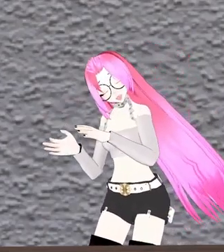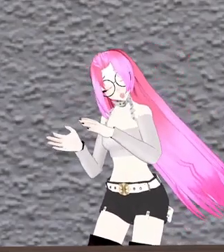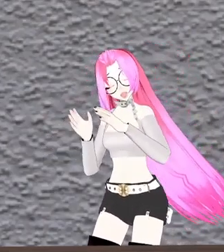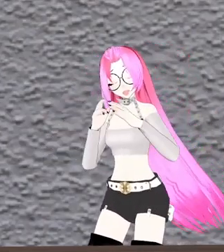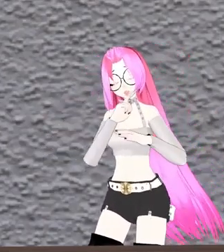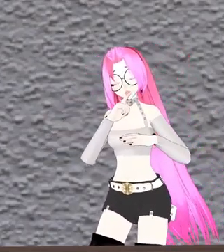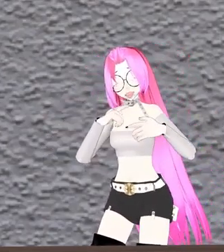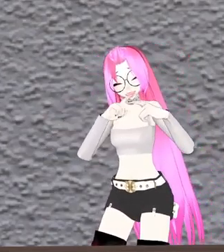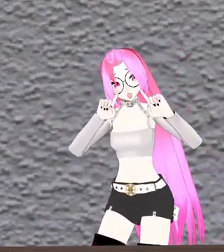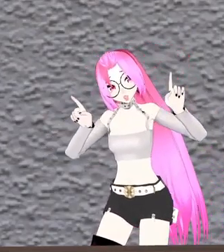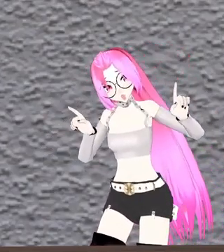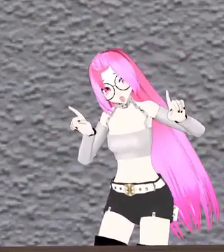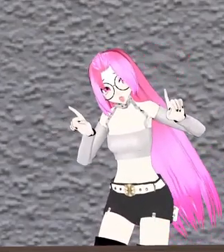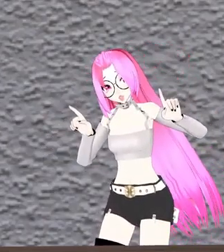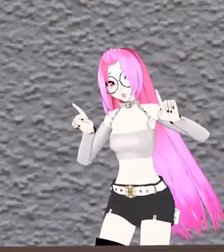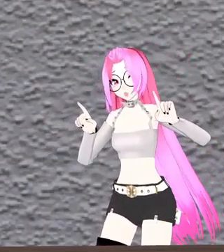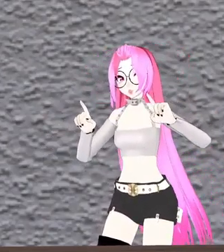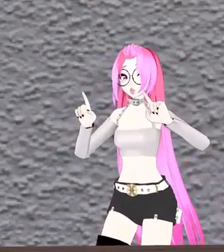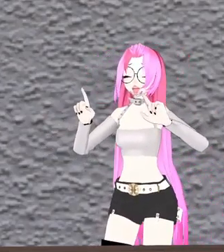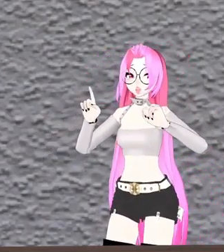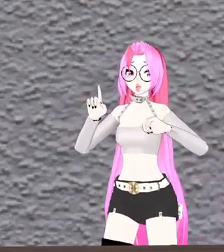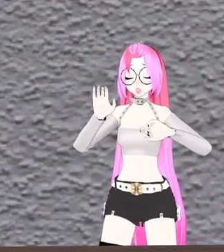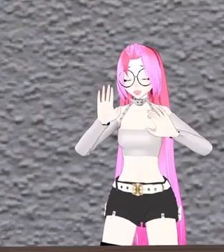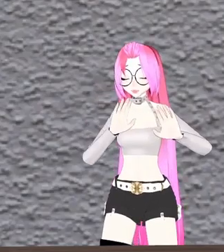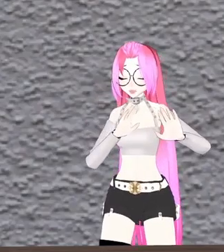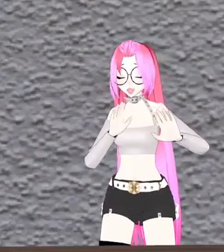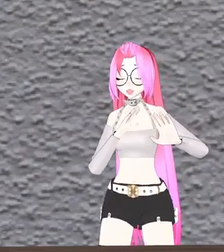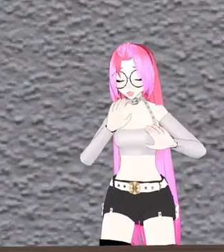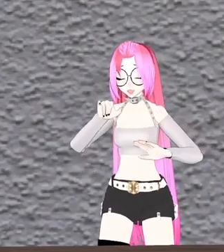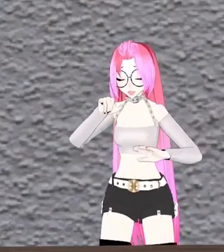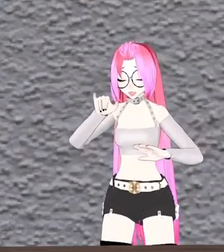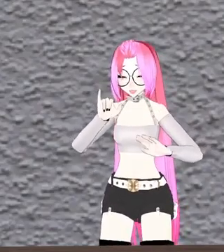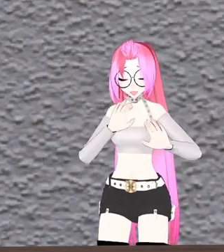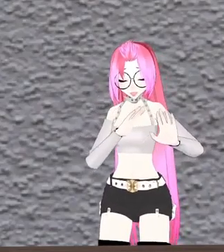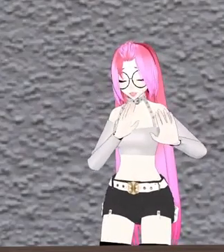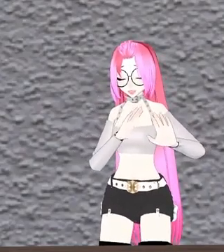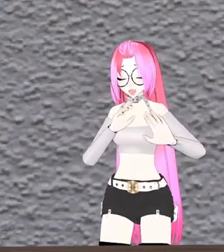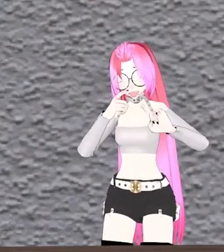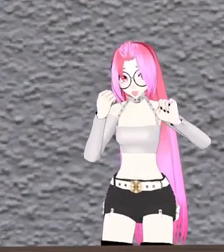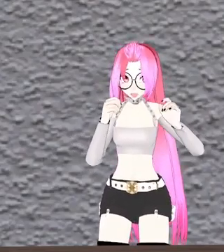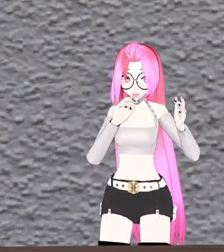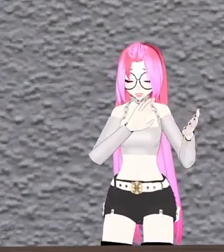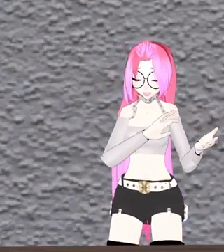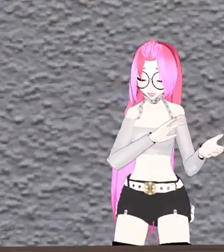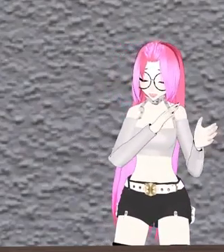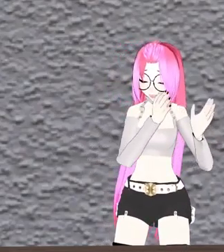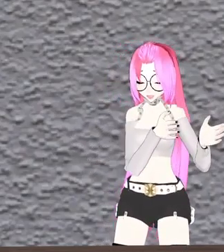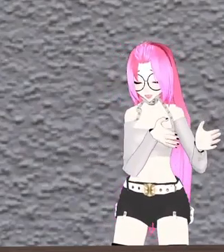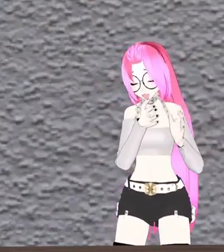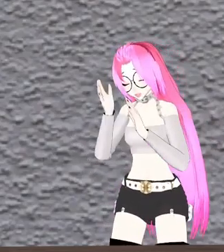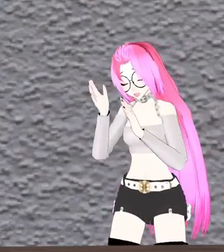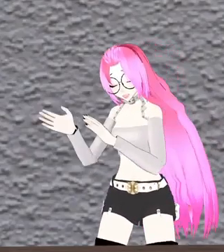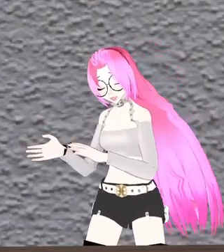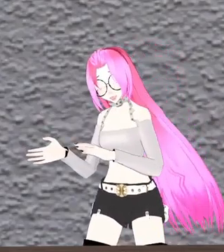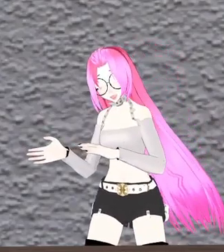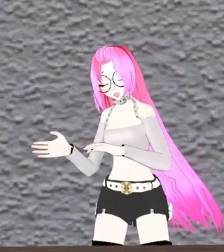real life you have a different one. I'd say that would be, yeah, that's fine, because it's VR versus real